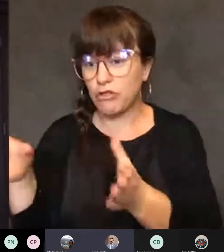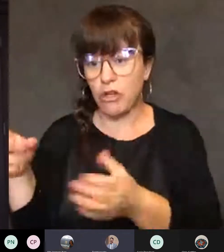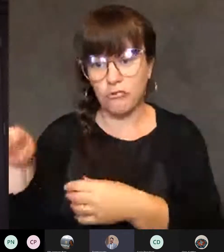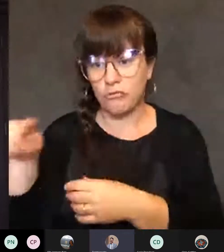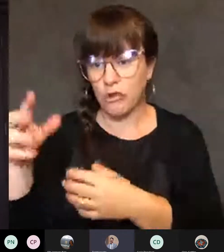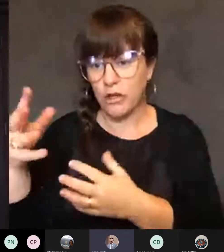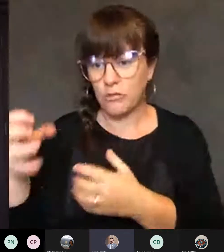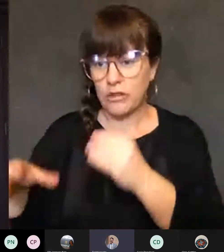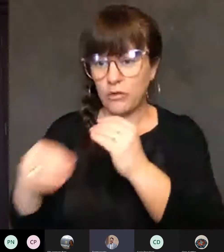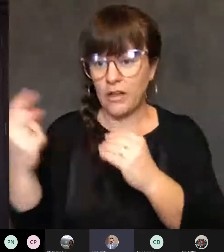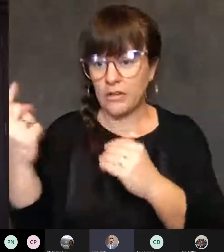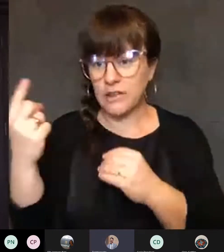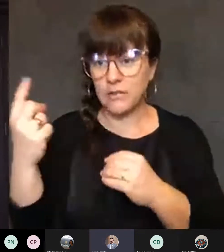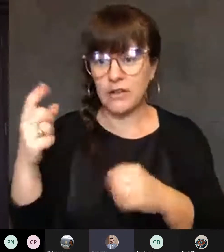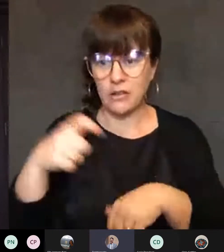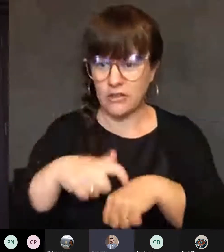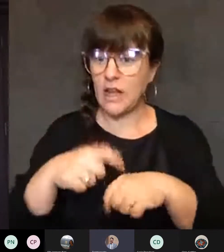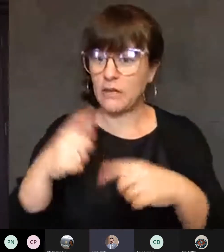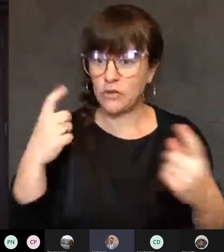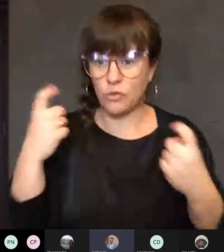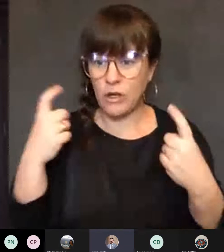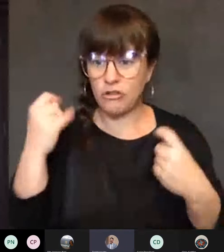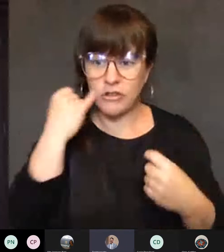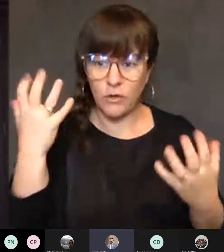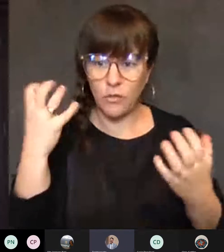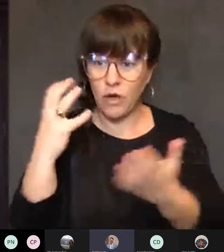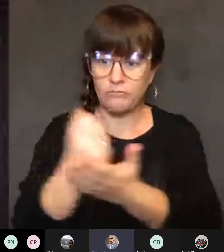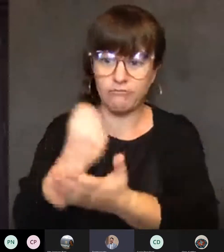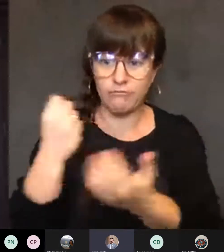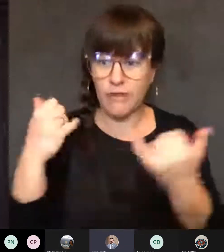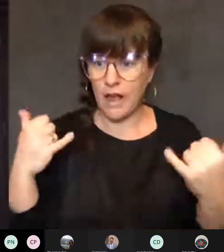are there's still time to get in some questions if you'd like.